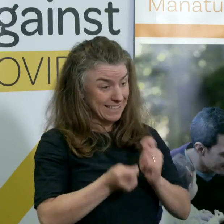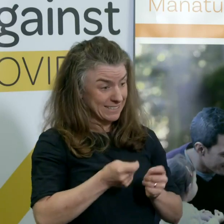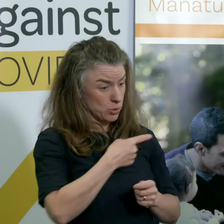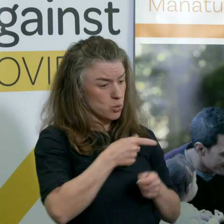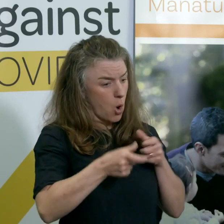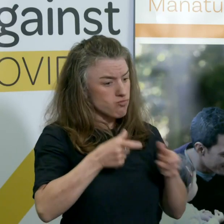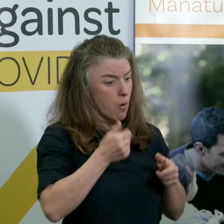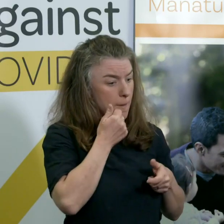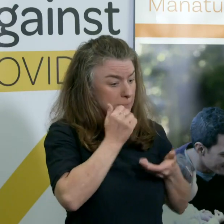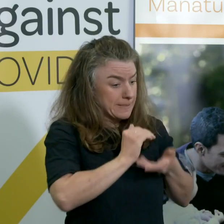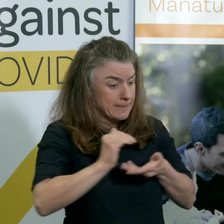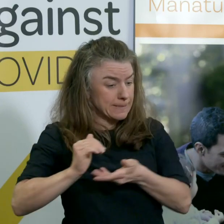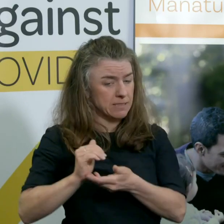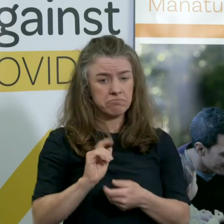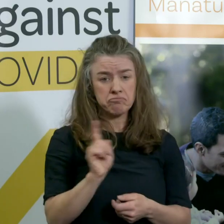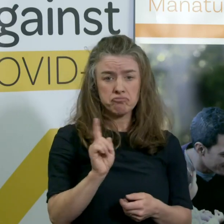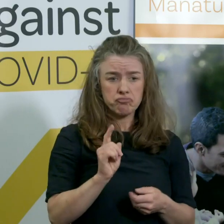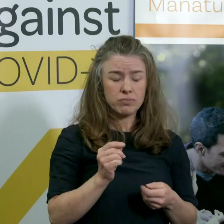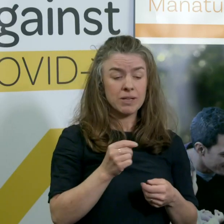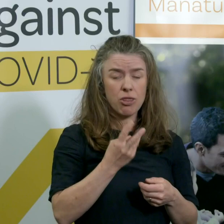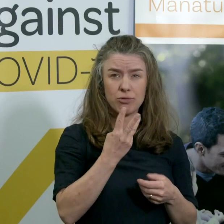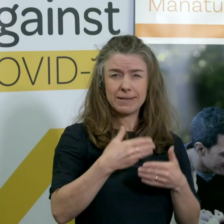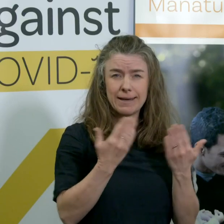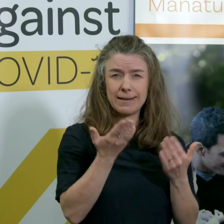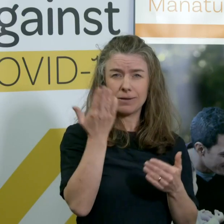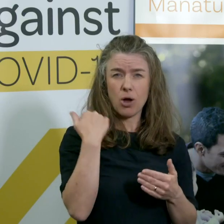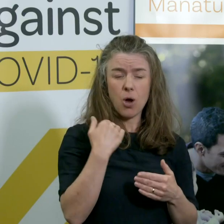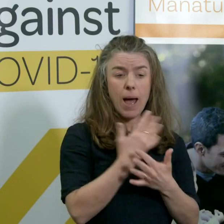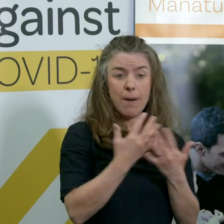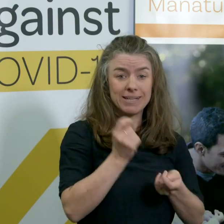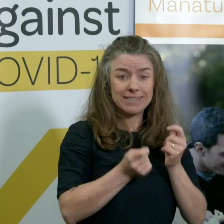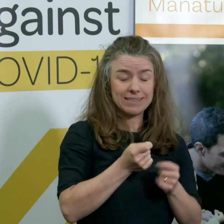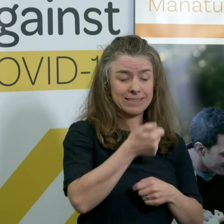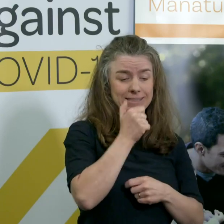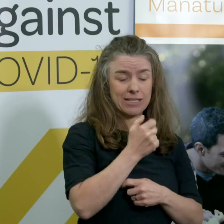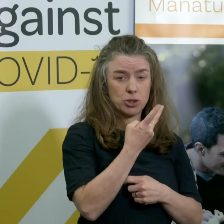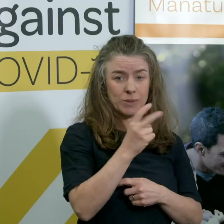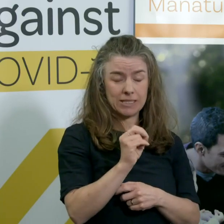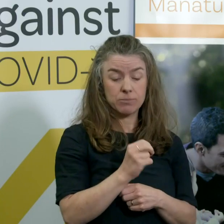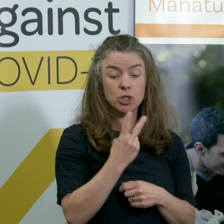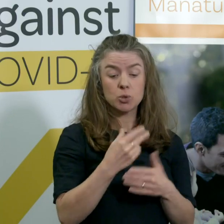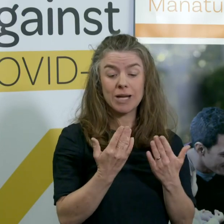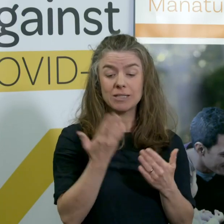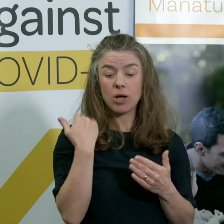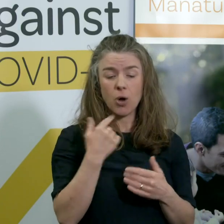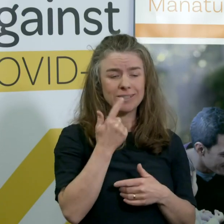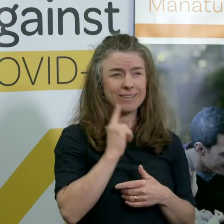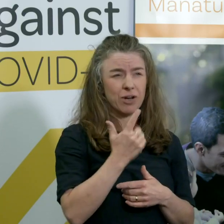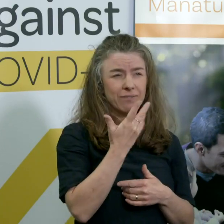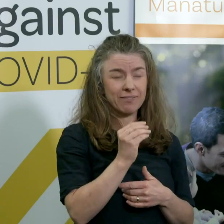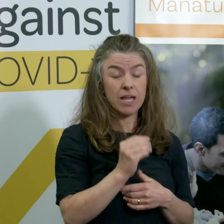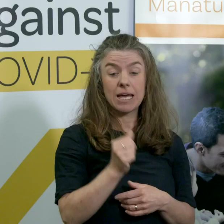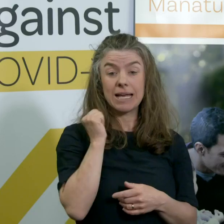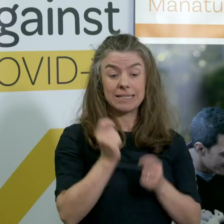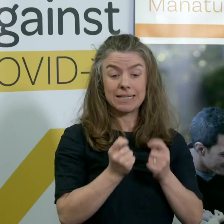are not being rationed. So 3 days ago, 620 tests were done. 2 days ago, it was around 750, and yesterday, just